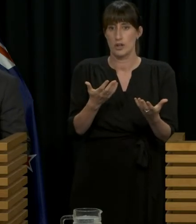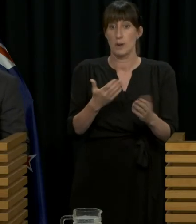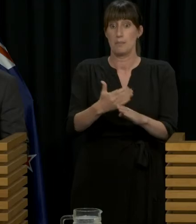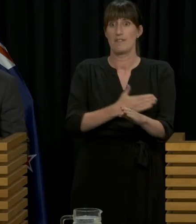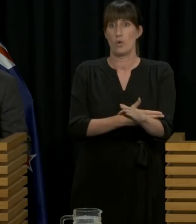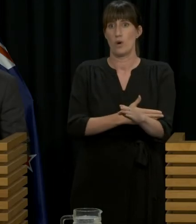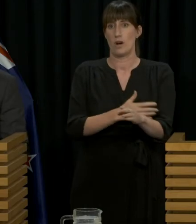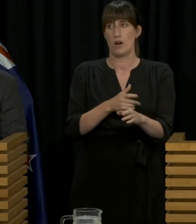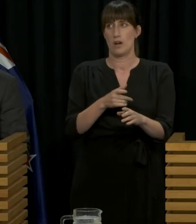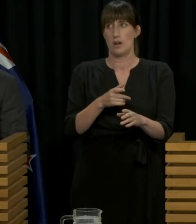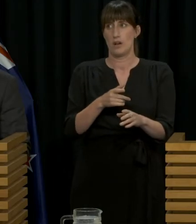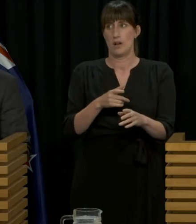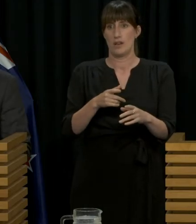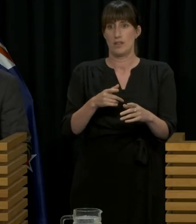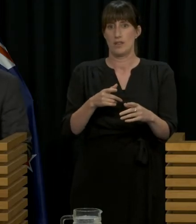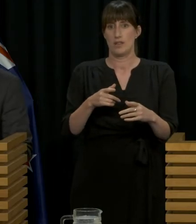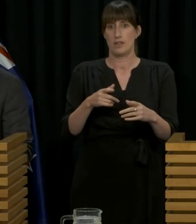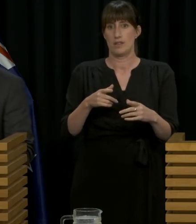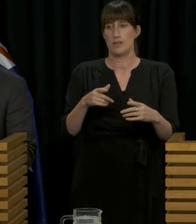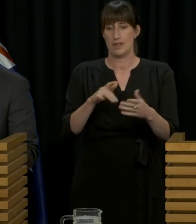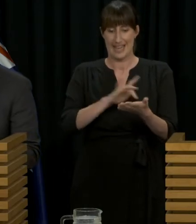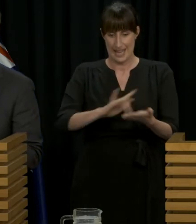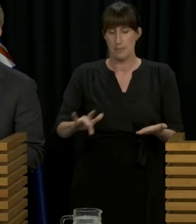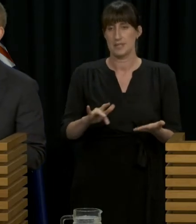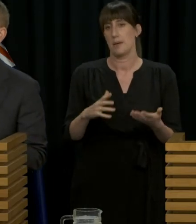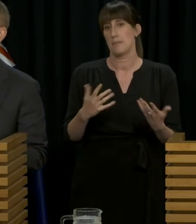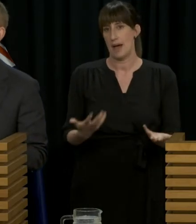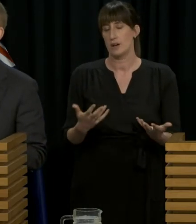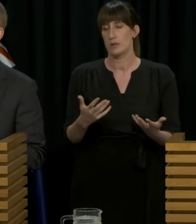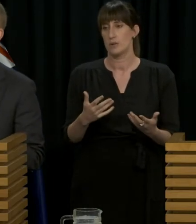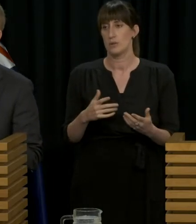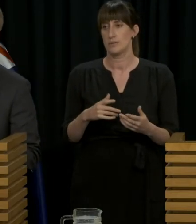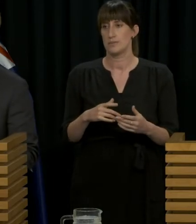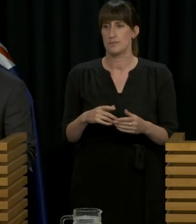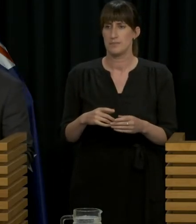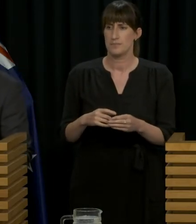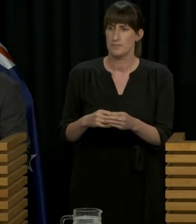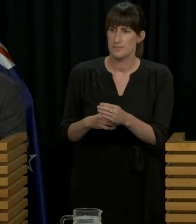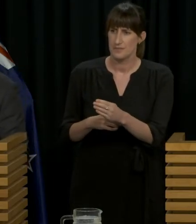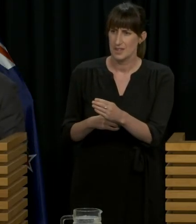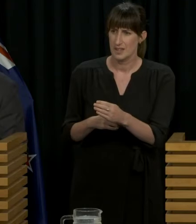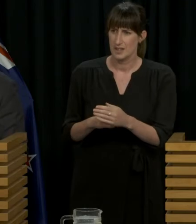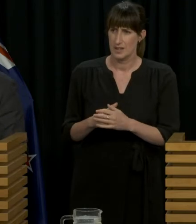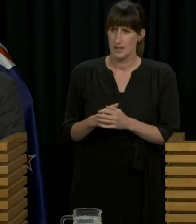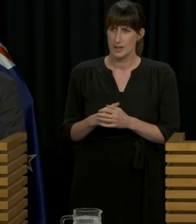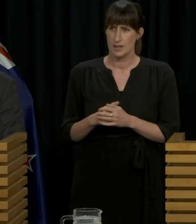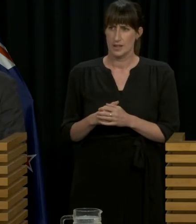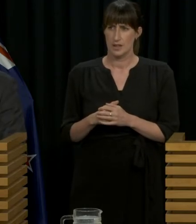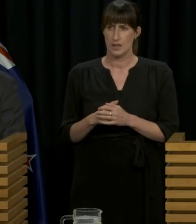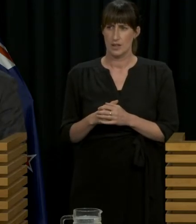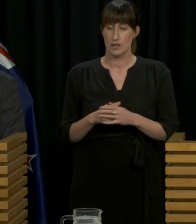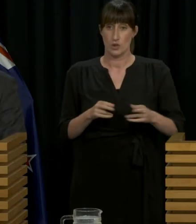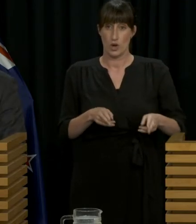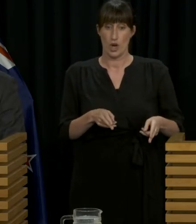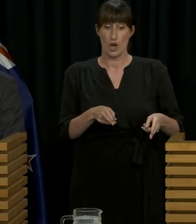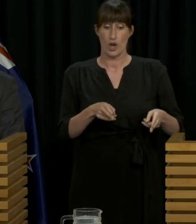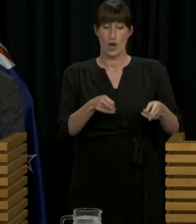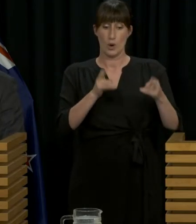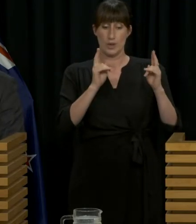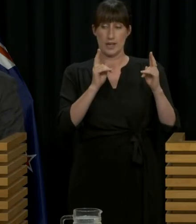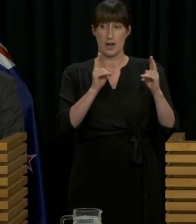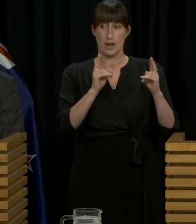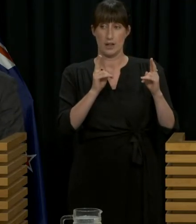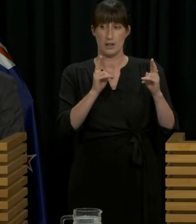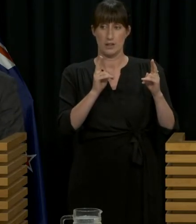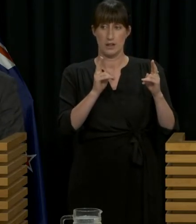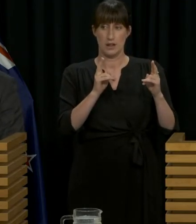any improvements that might need to be made. We can do that, and we will plan for that. The restriction on movement in out of hotel rooms after the 12-day